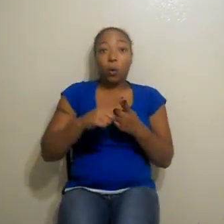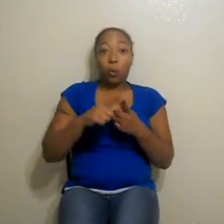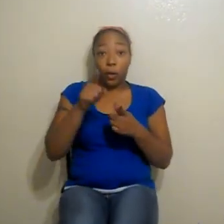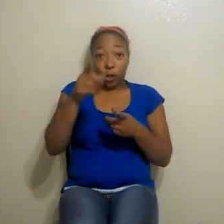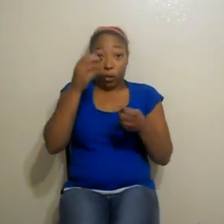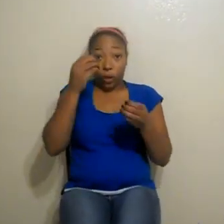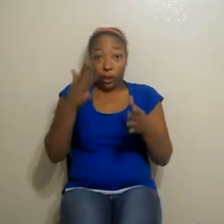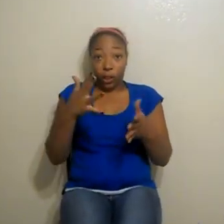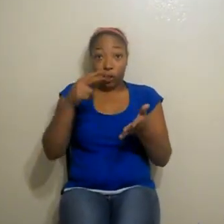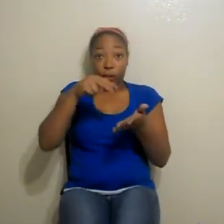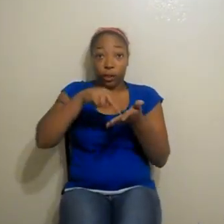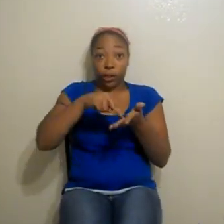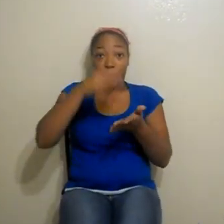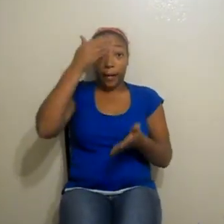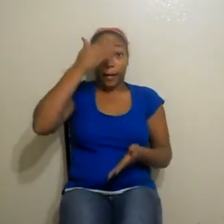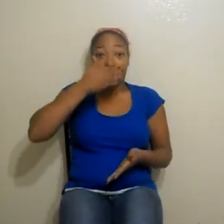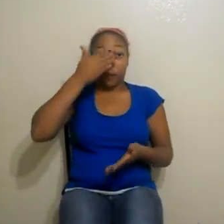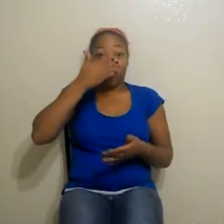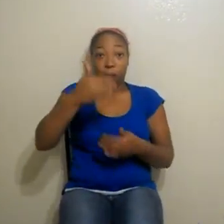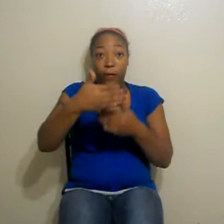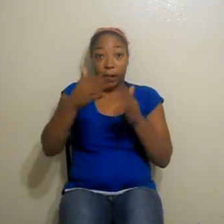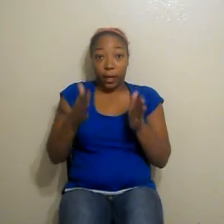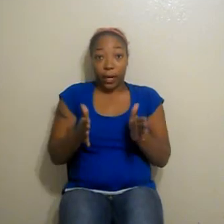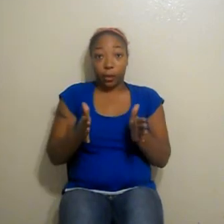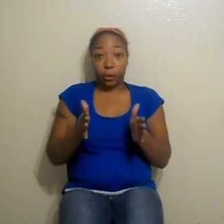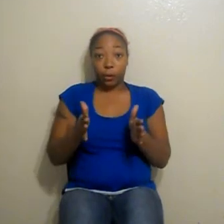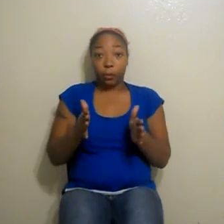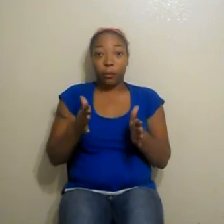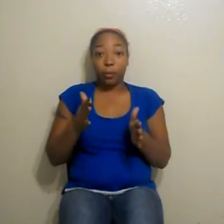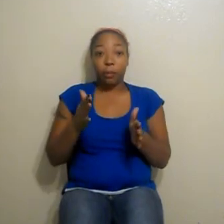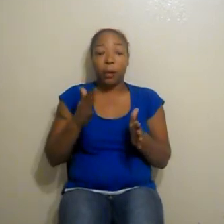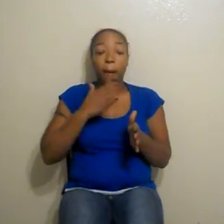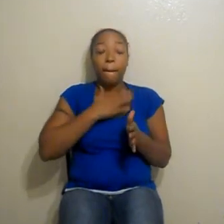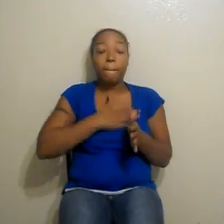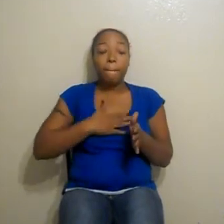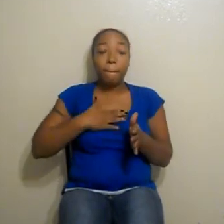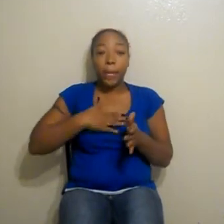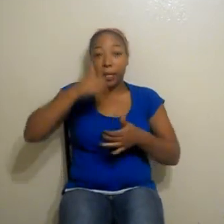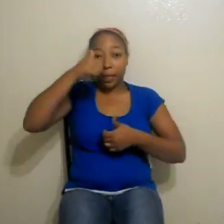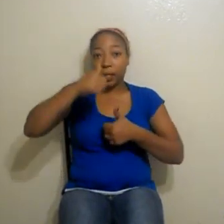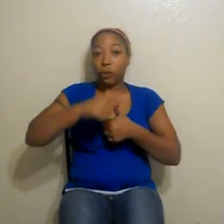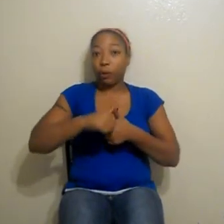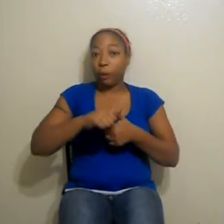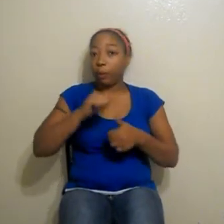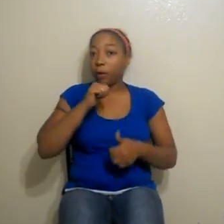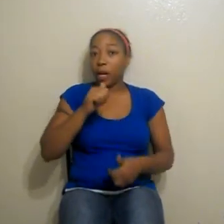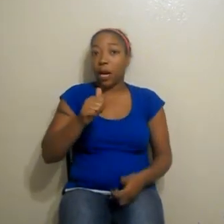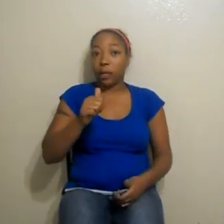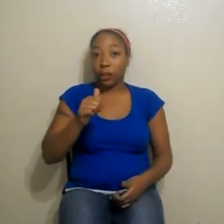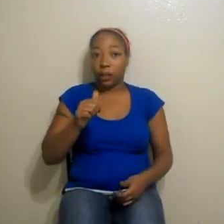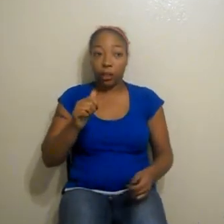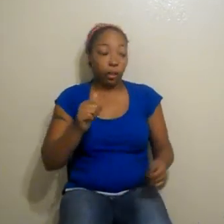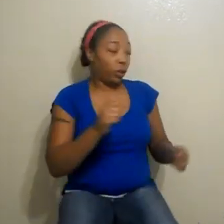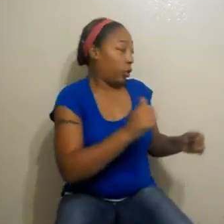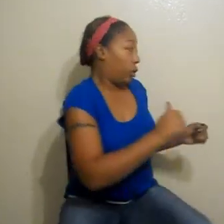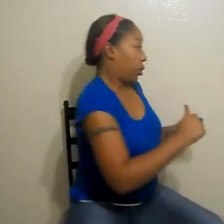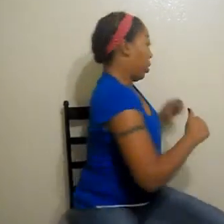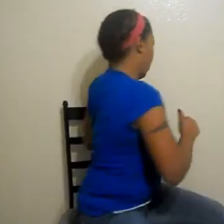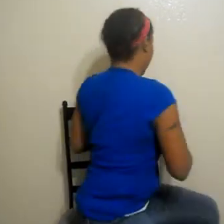When you, the teacher, are standing at the front of the classroom, please remember not to turn your